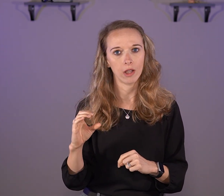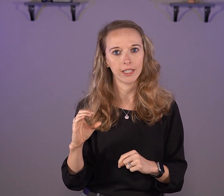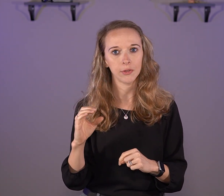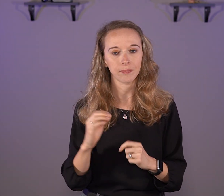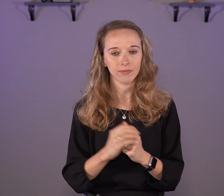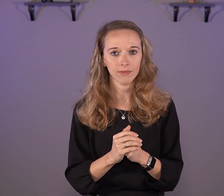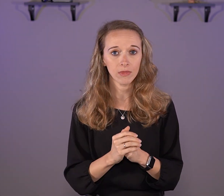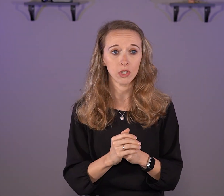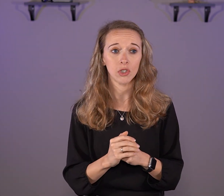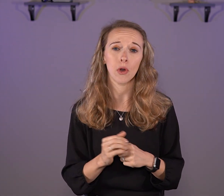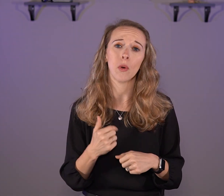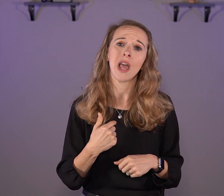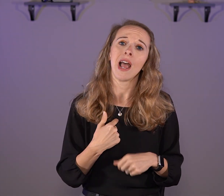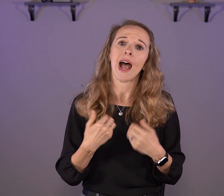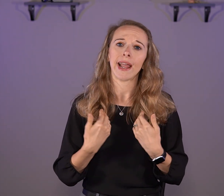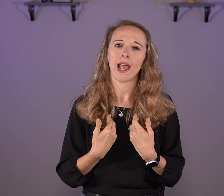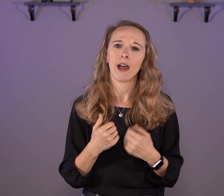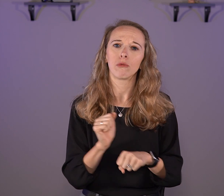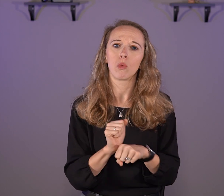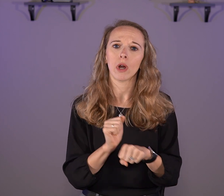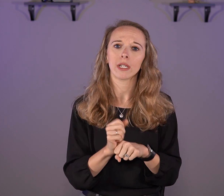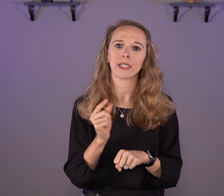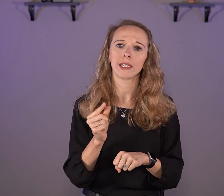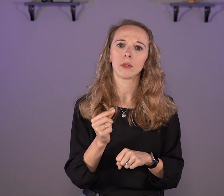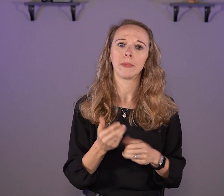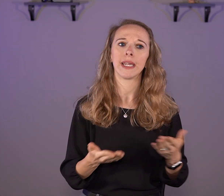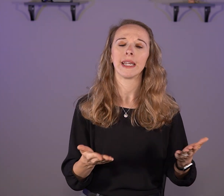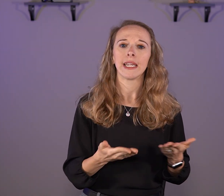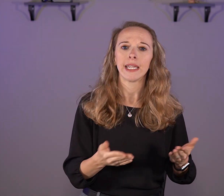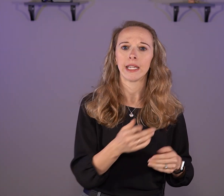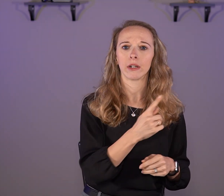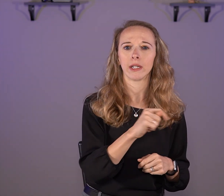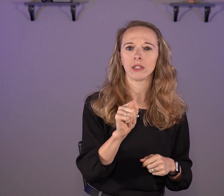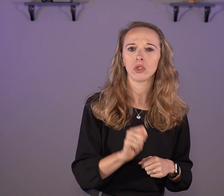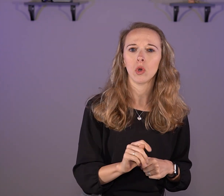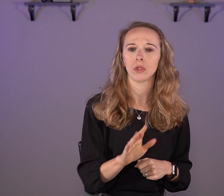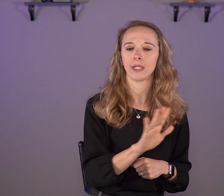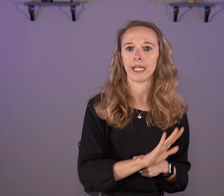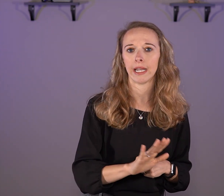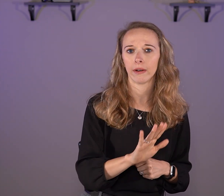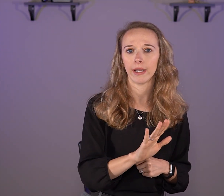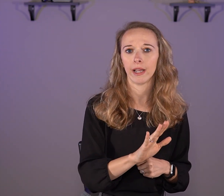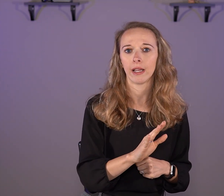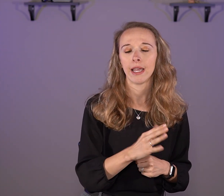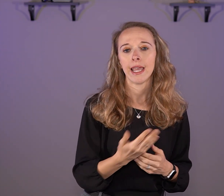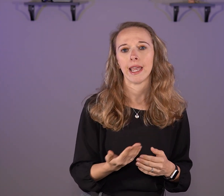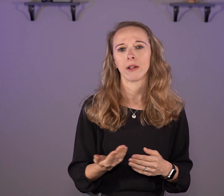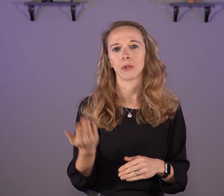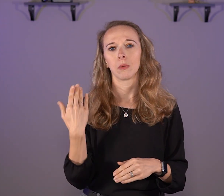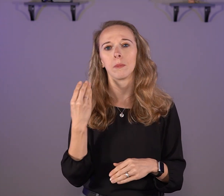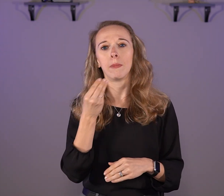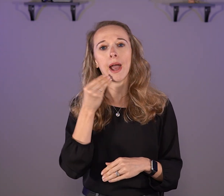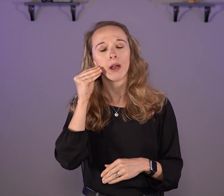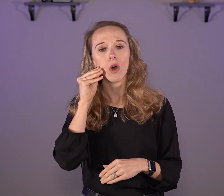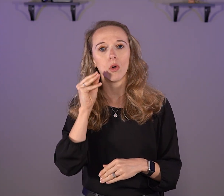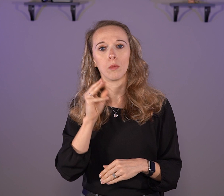College. So I have worked a little bit here in the Tulsa area and also back home